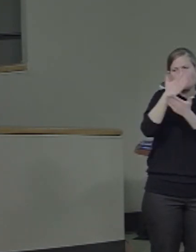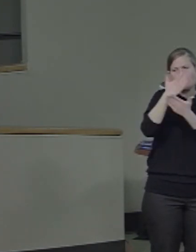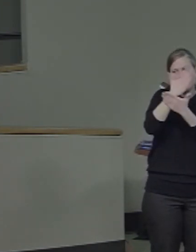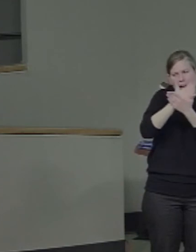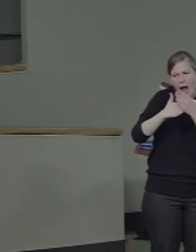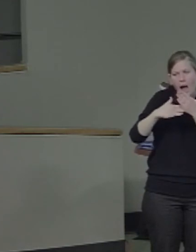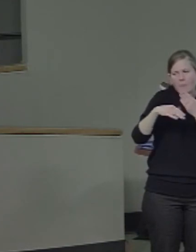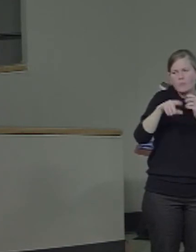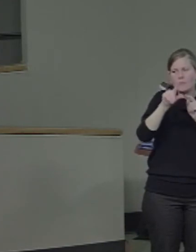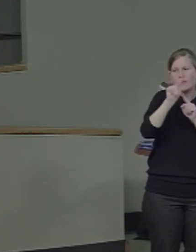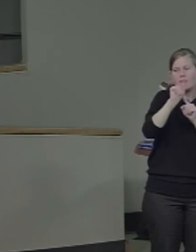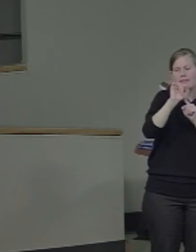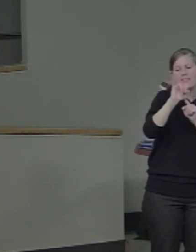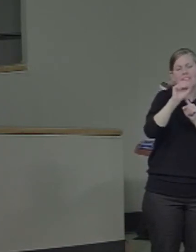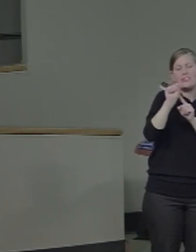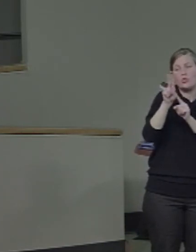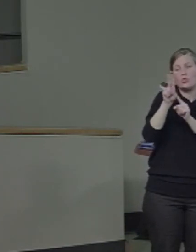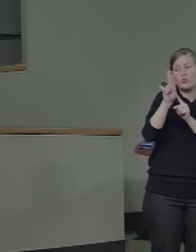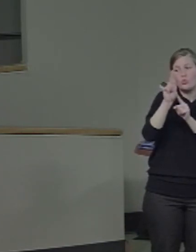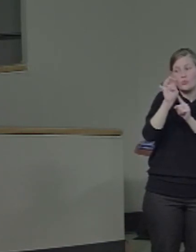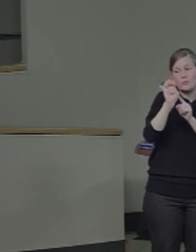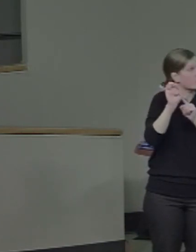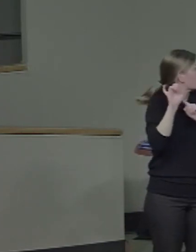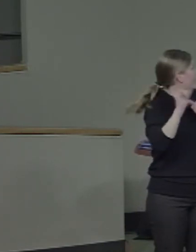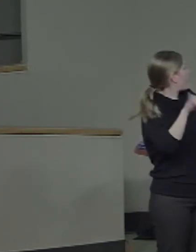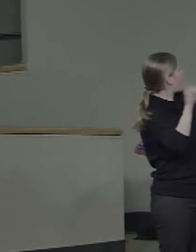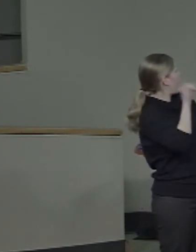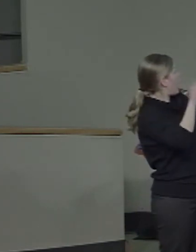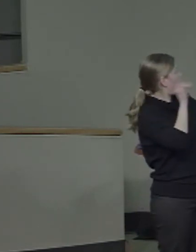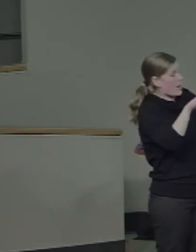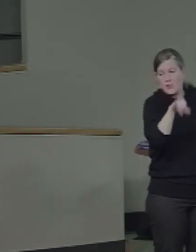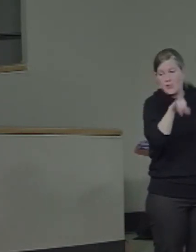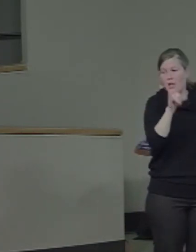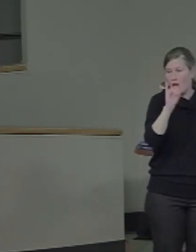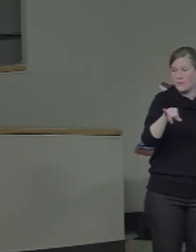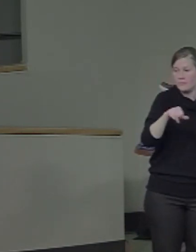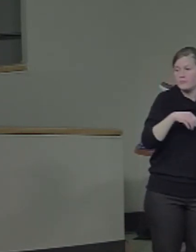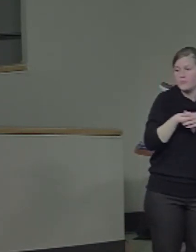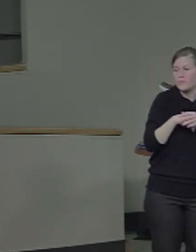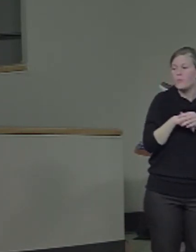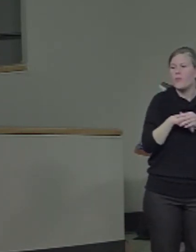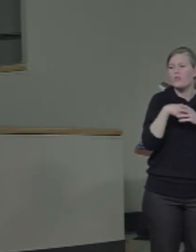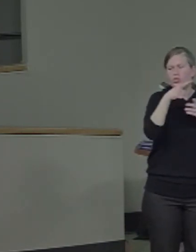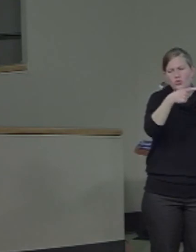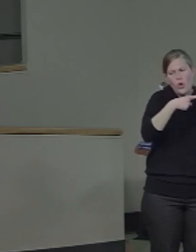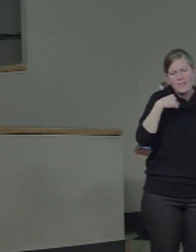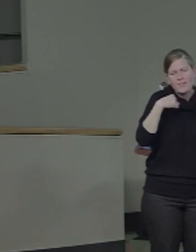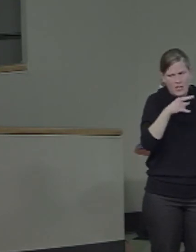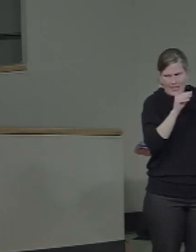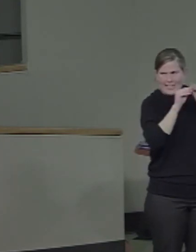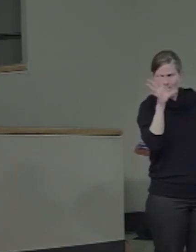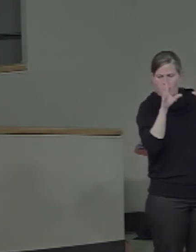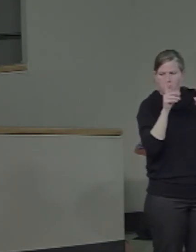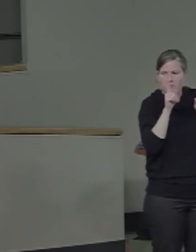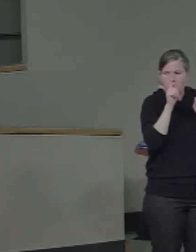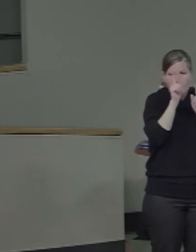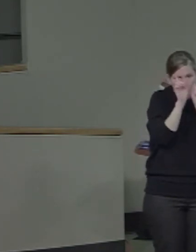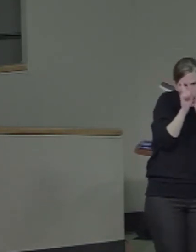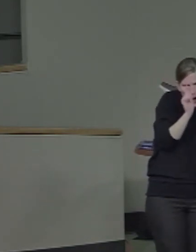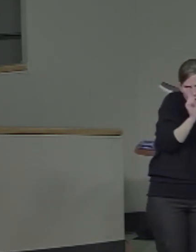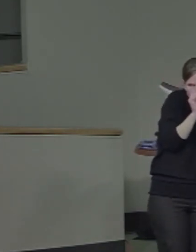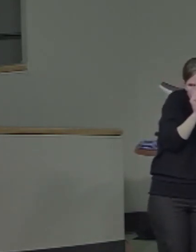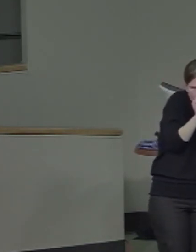clearly, yes, that one, where you have the words and then faces being